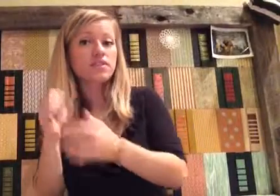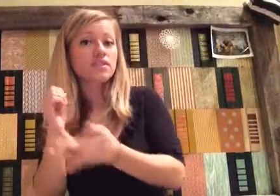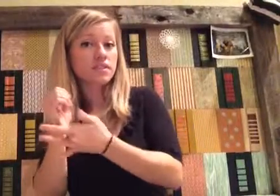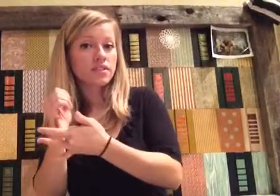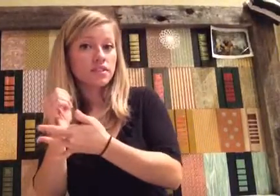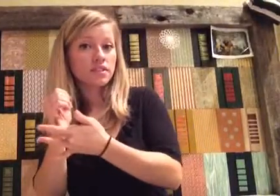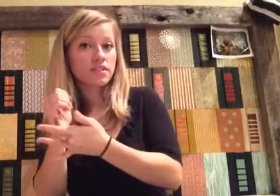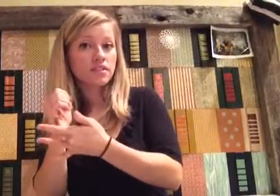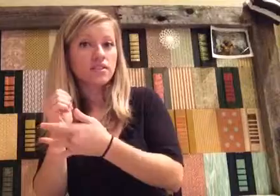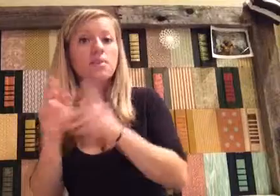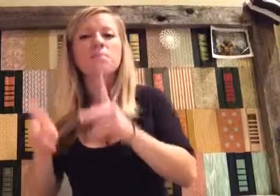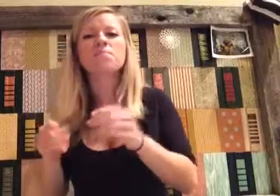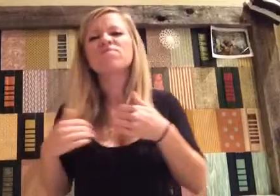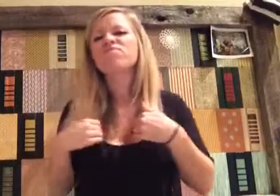artificial intelligence.